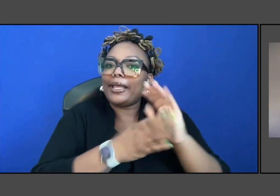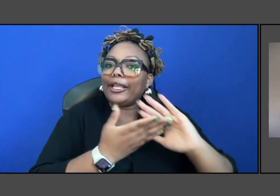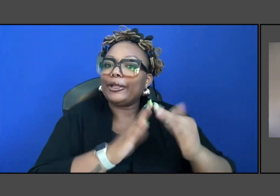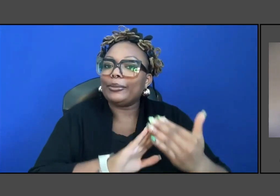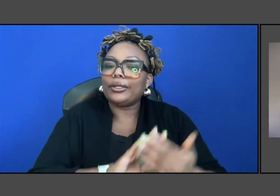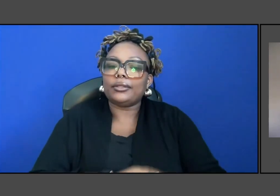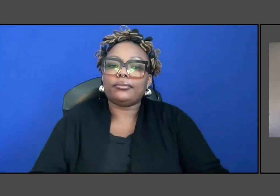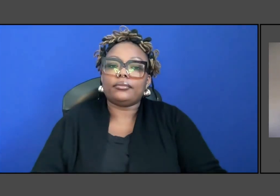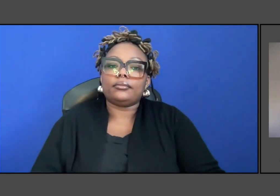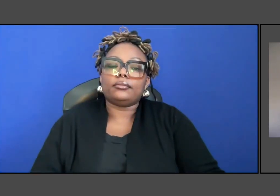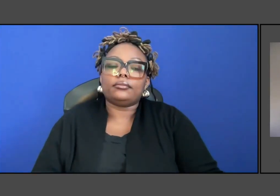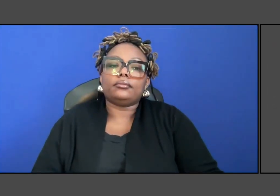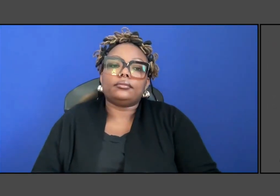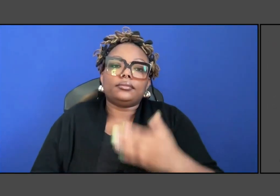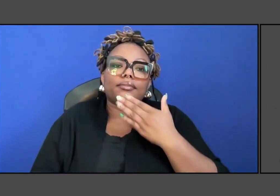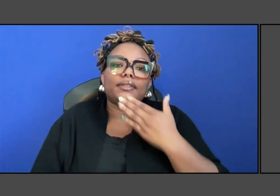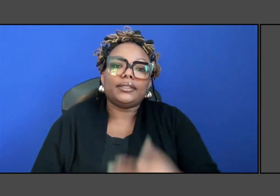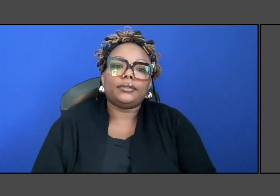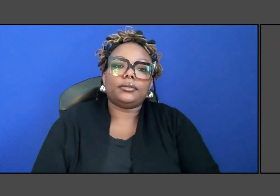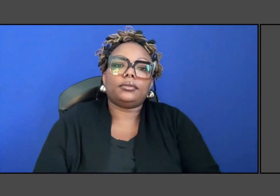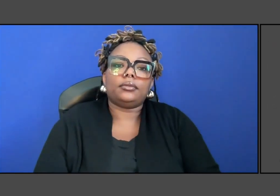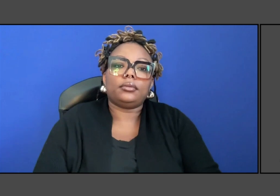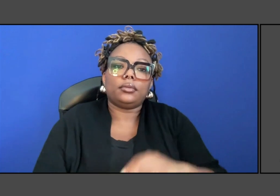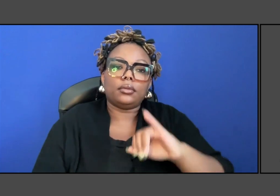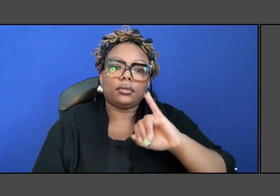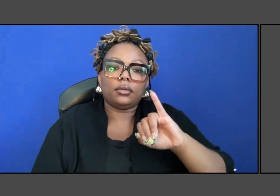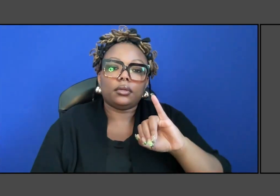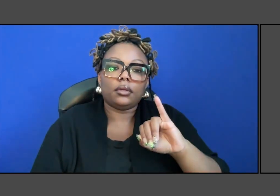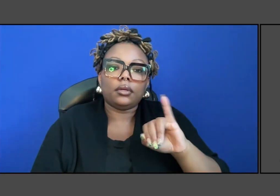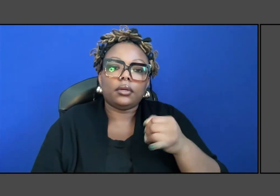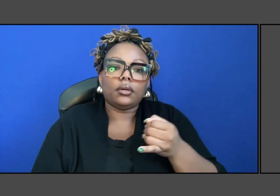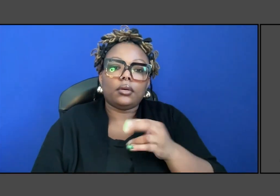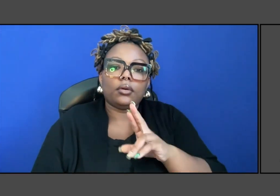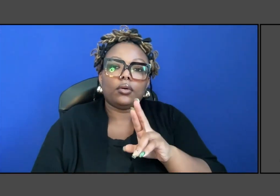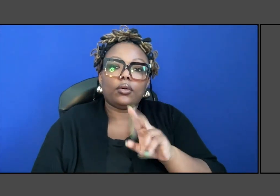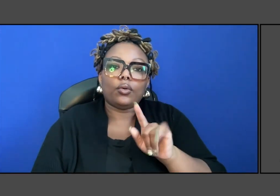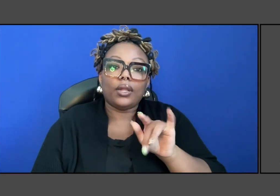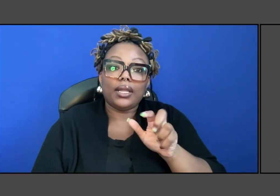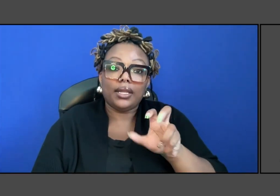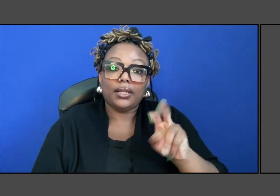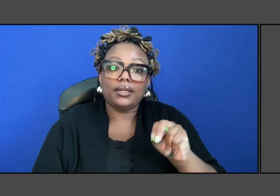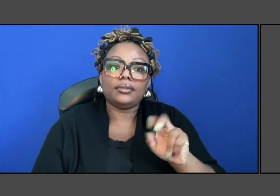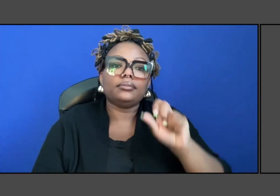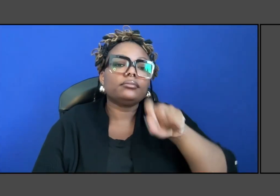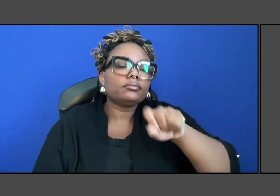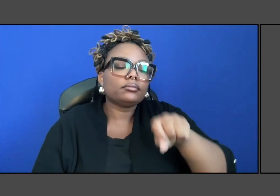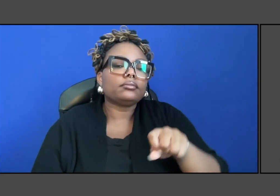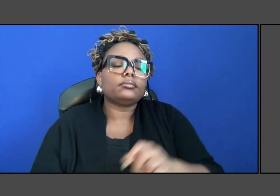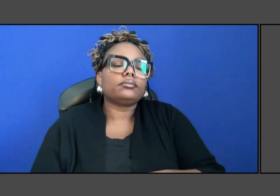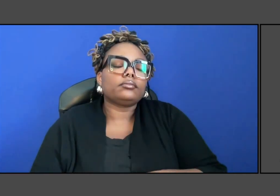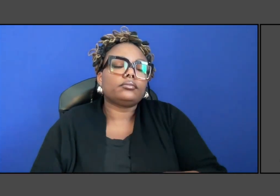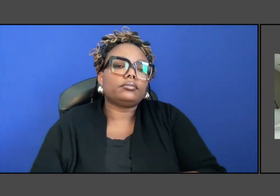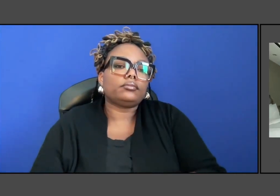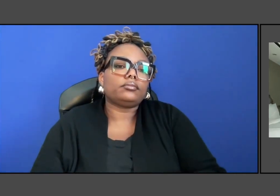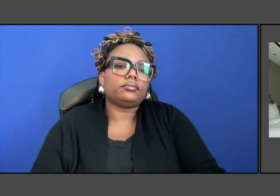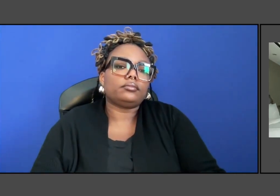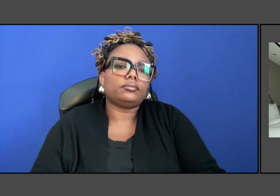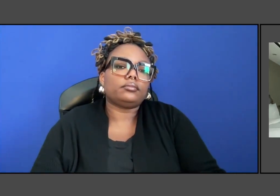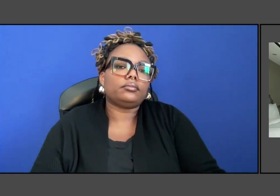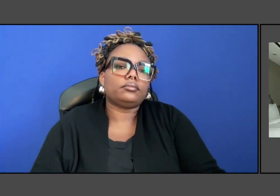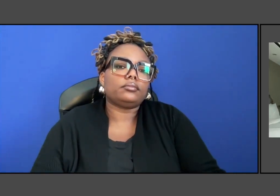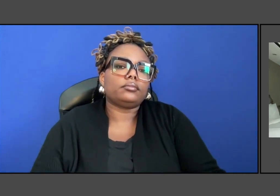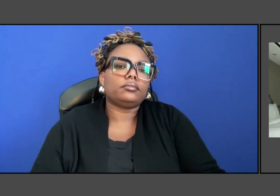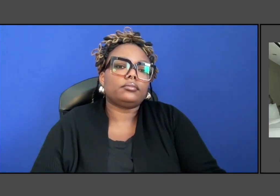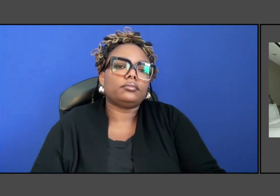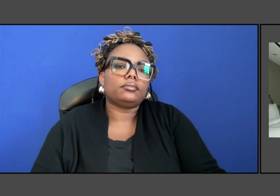Fantastic. Thank you for that. Julián, did you want to add to that? Yeah, I mean, I would say, right, if there's something I'm thinking about in that vein right now,